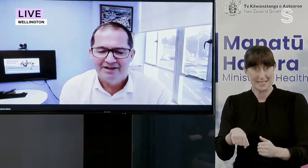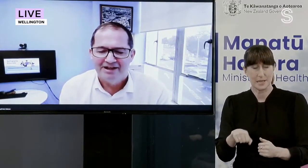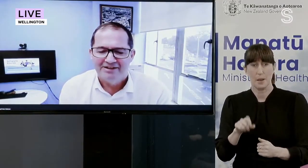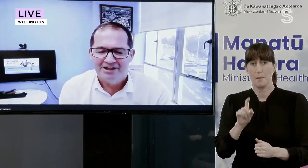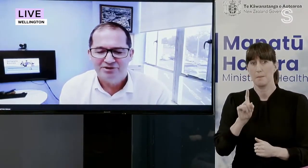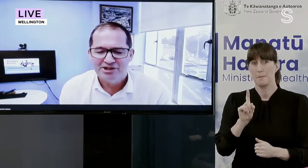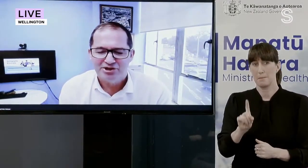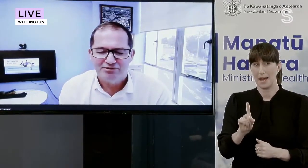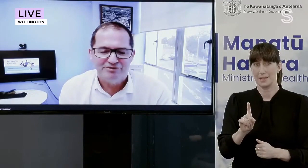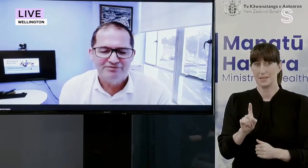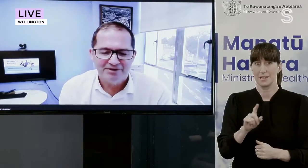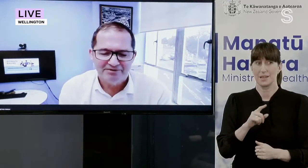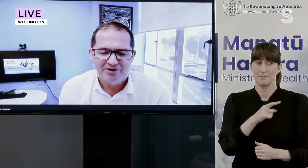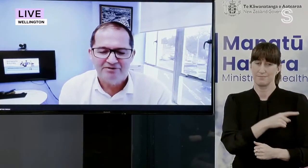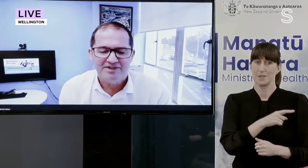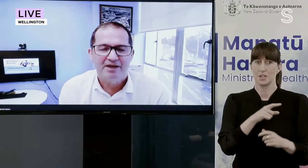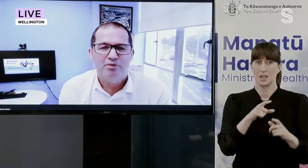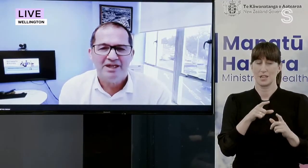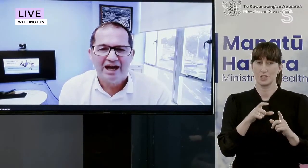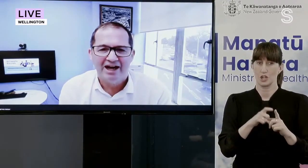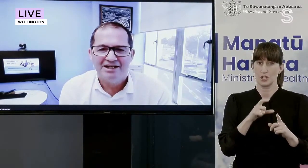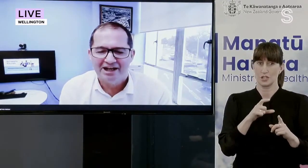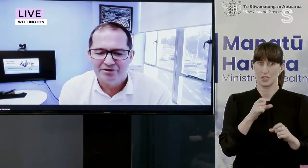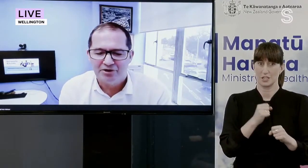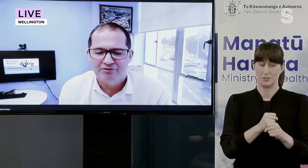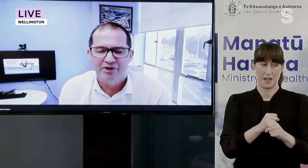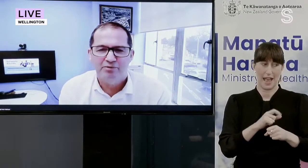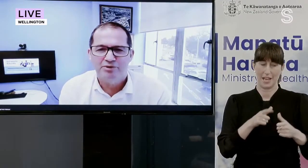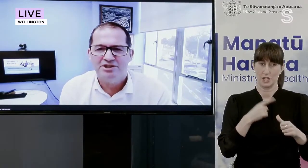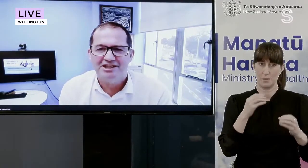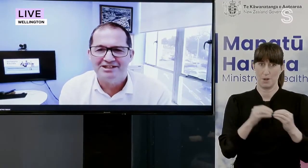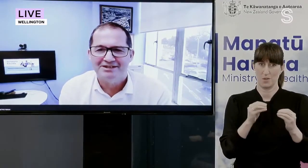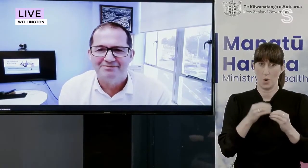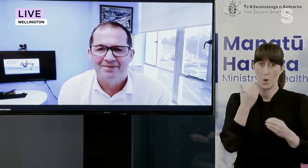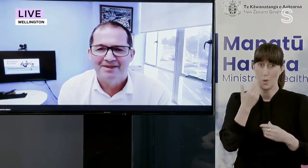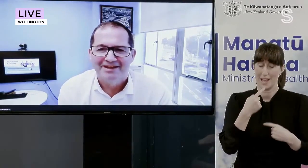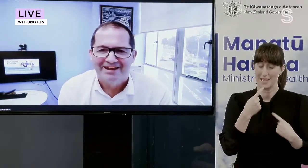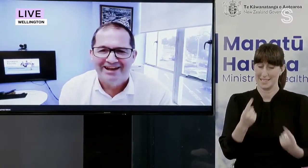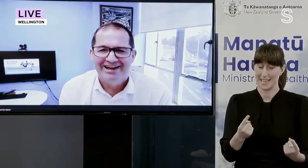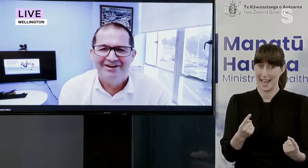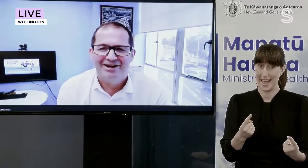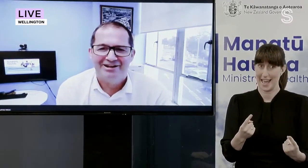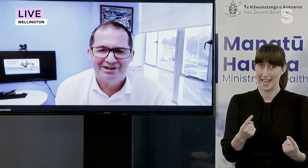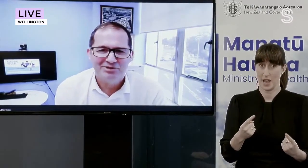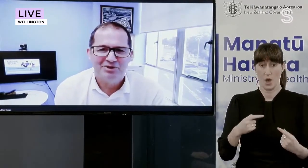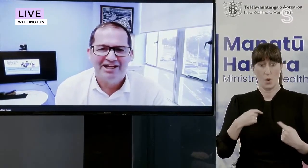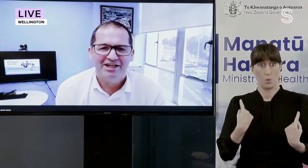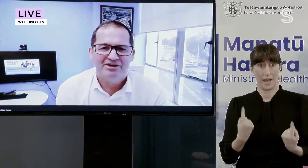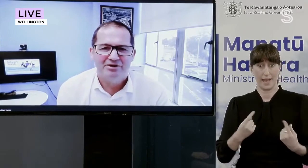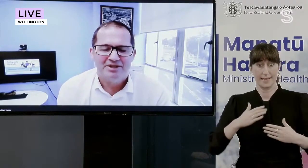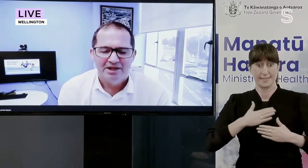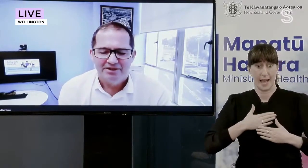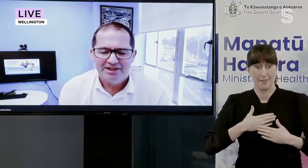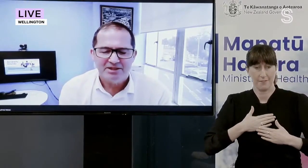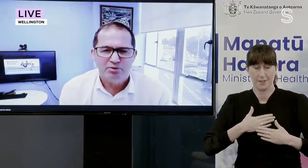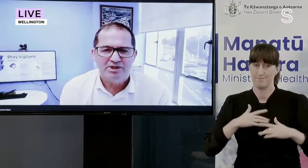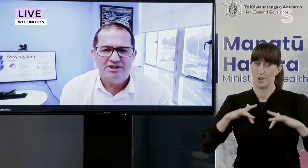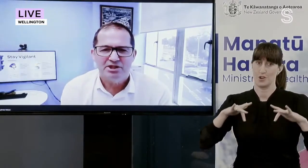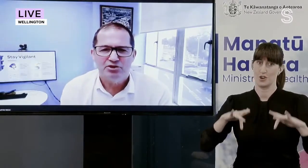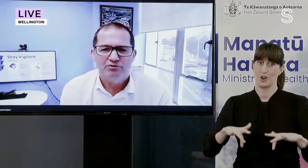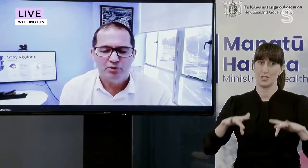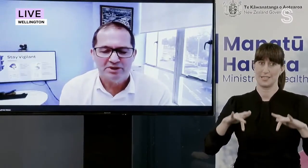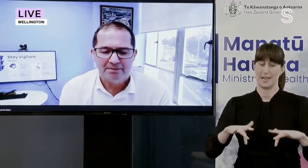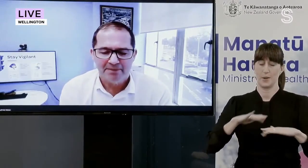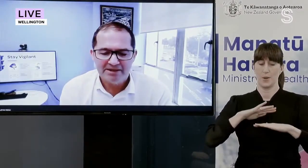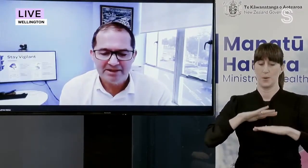that the Director General is very fond of saying we aren't out of the woods yet. And I just want to echo those. This will